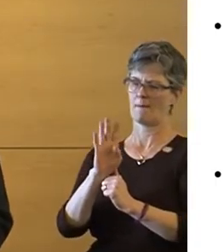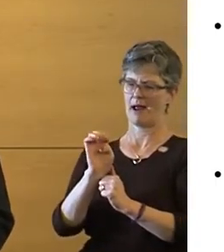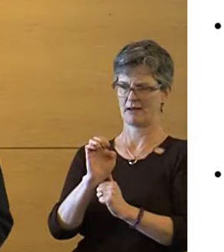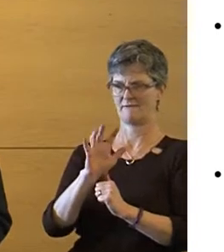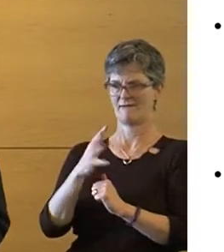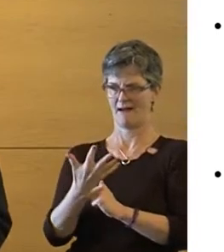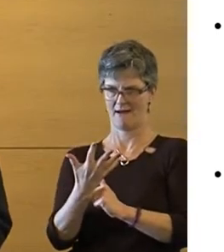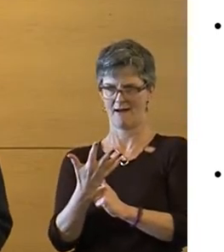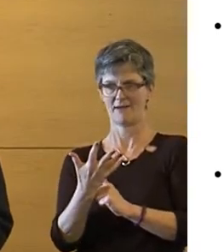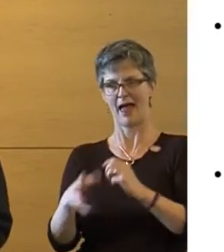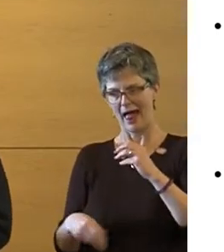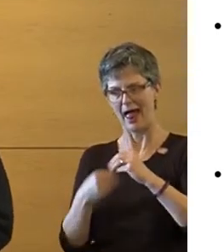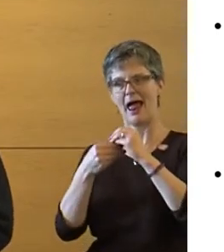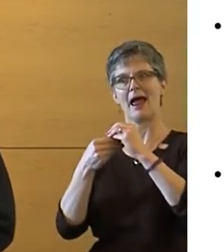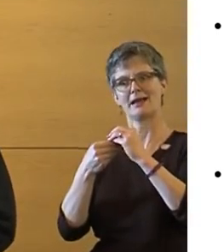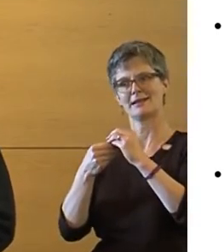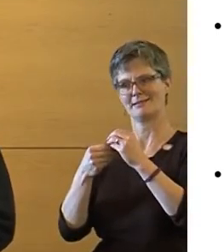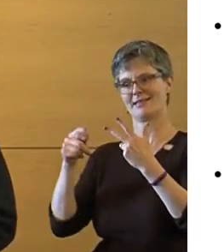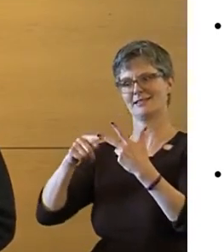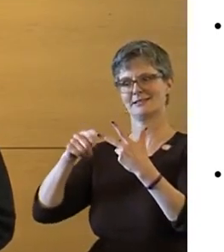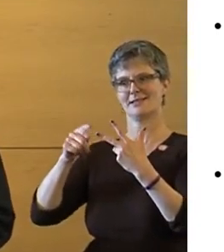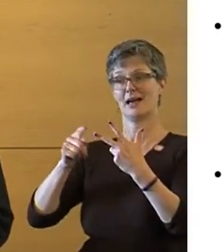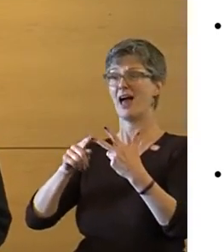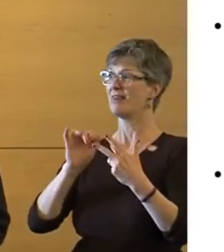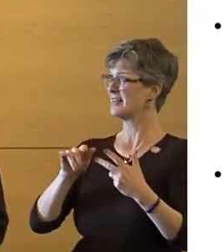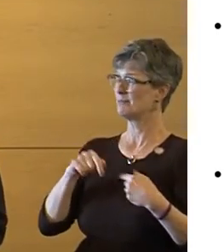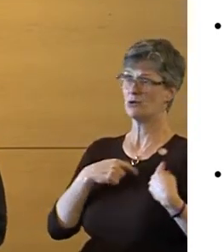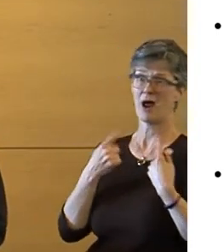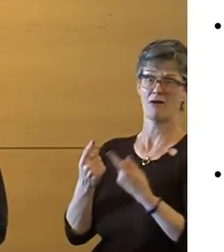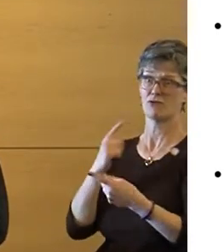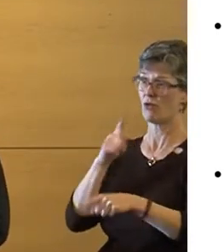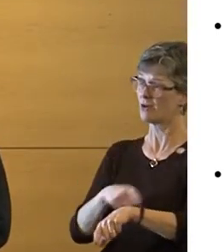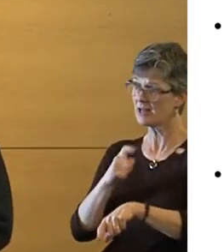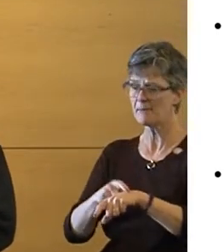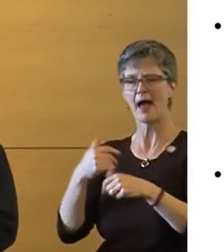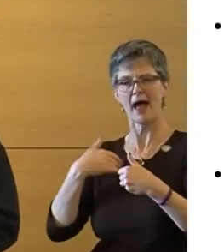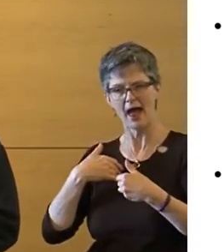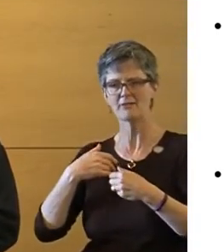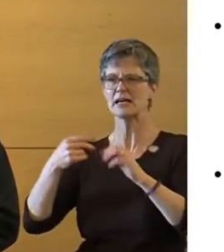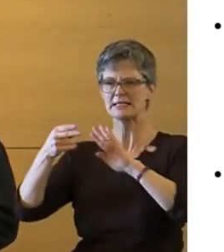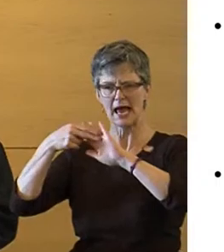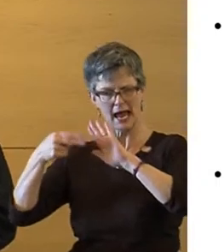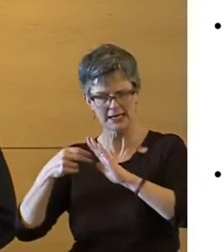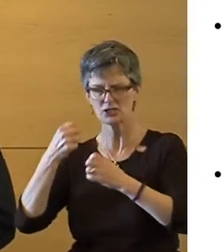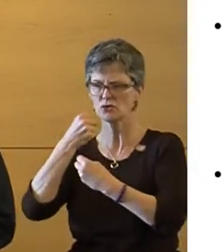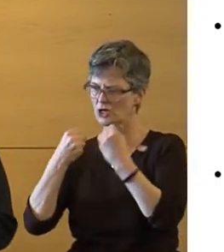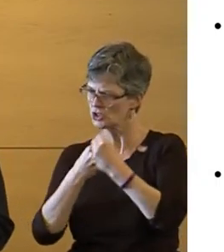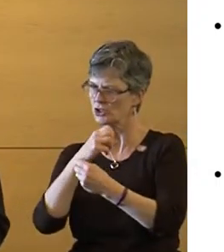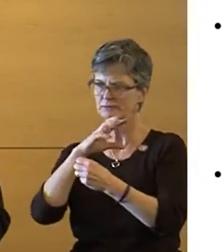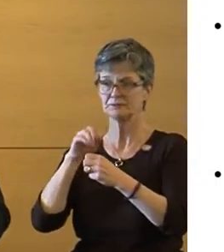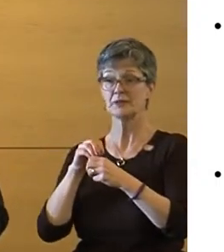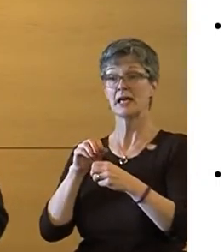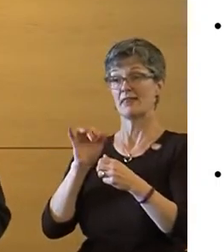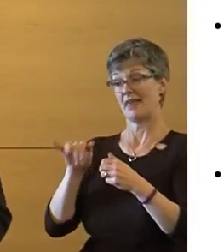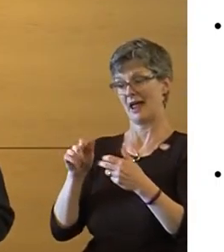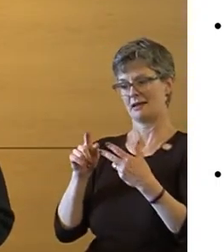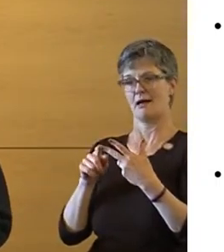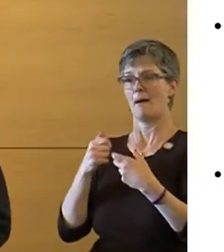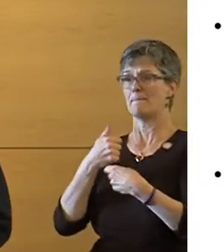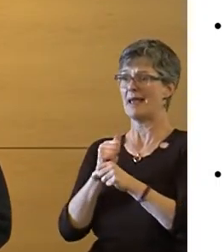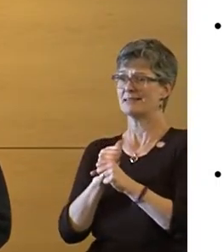said, wait a minute, let's see if there's something we can do about this. And they introduced then in Acrobat